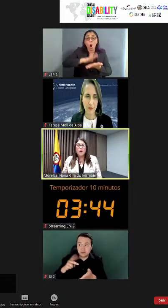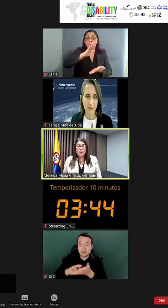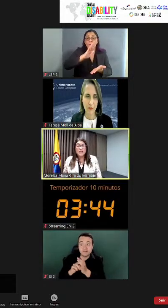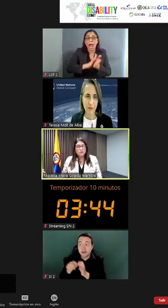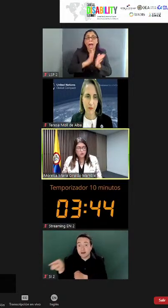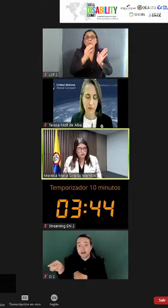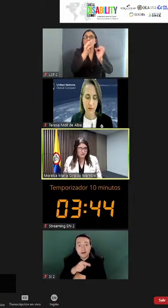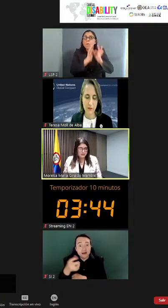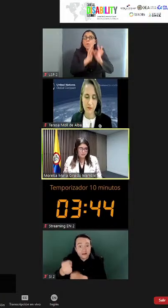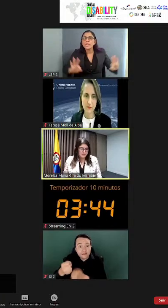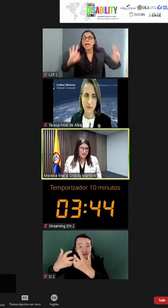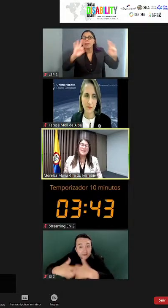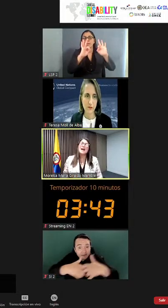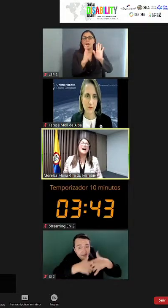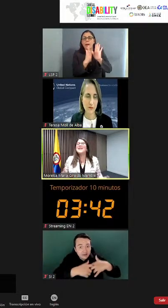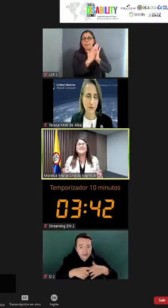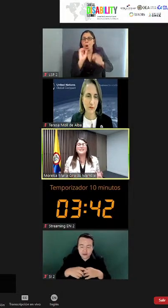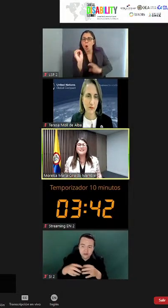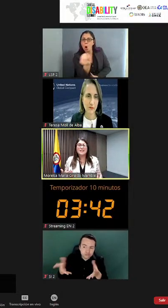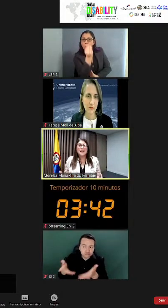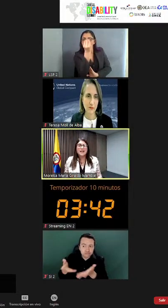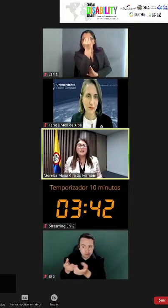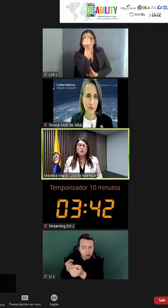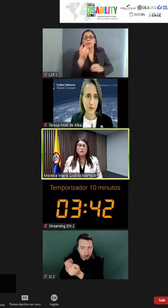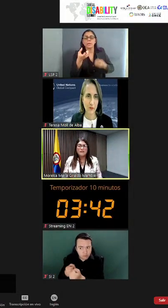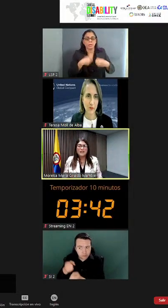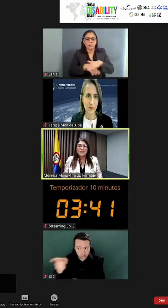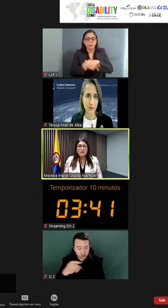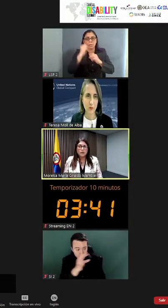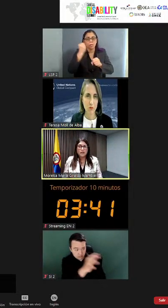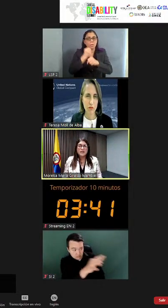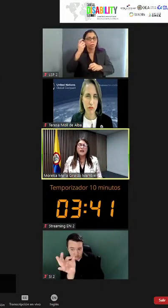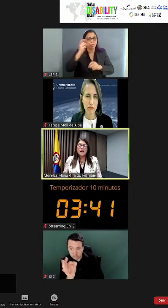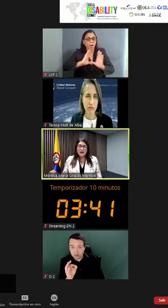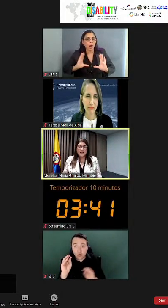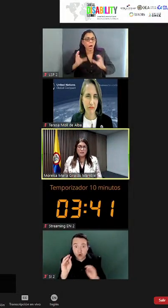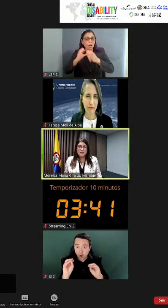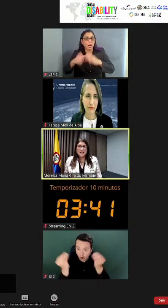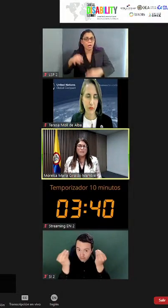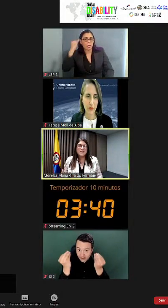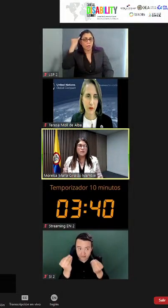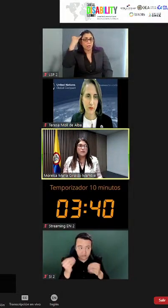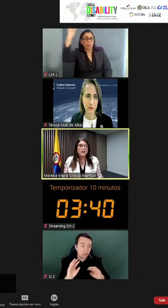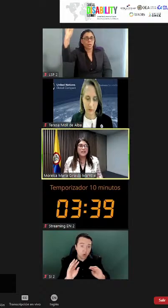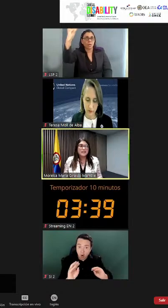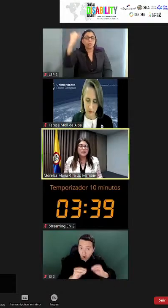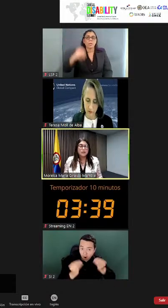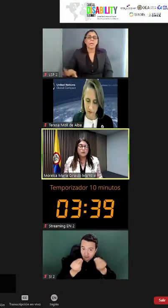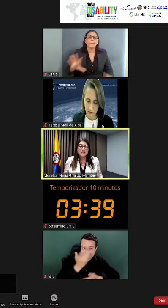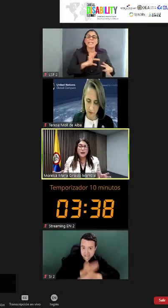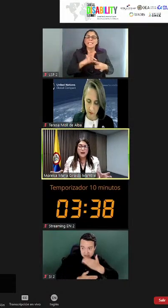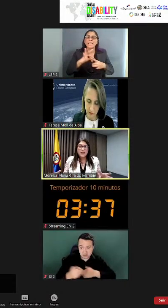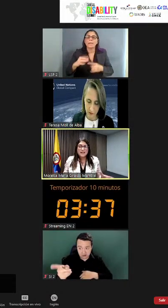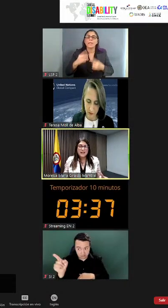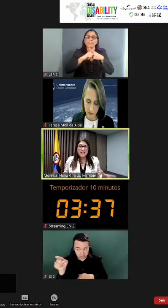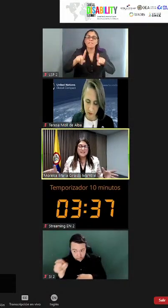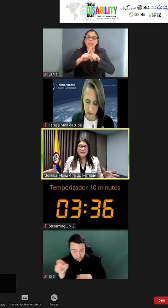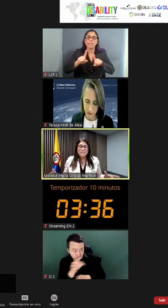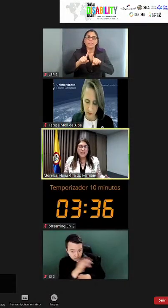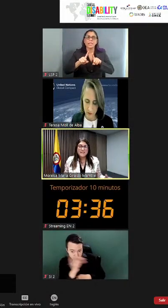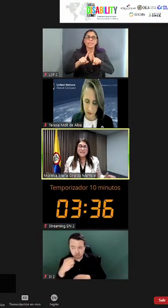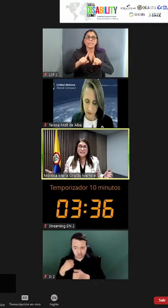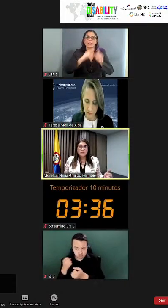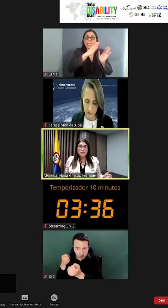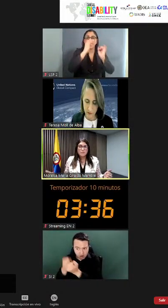to hire people and to hire people with disabilities strategic alliance with different sectors especially with